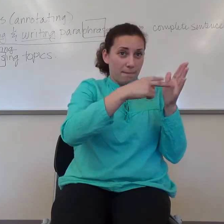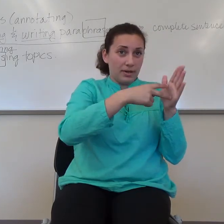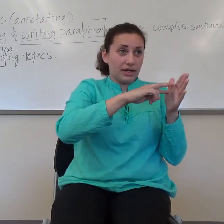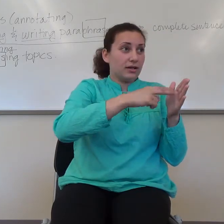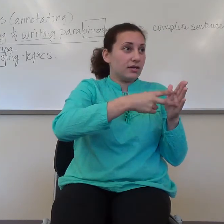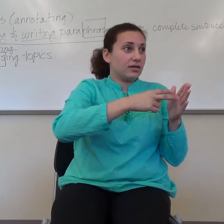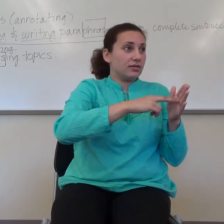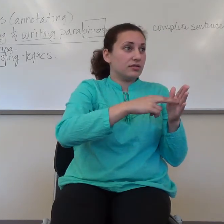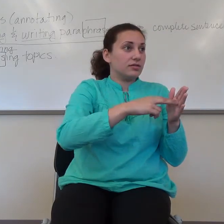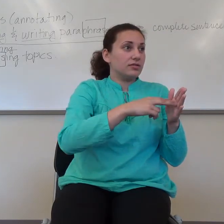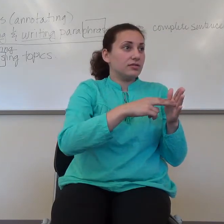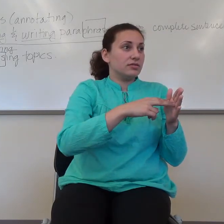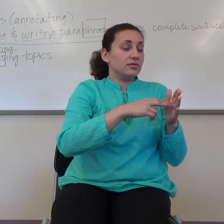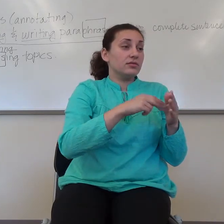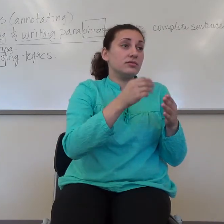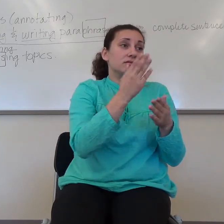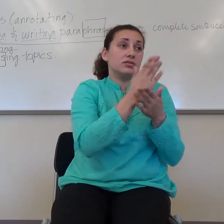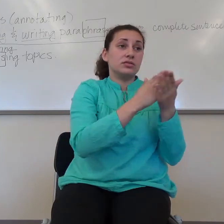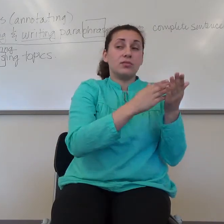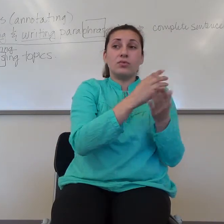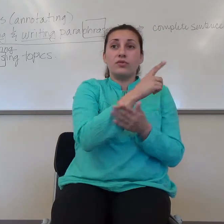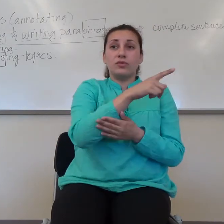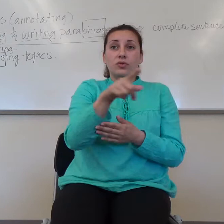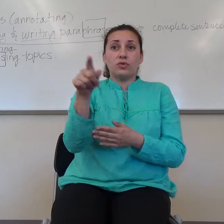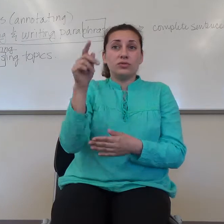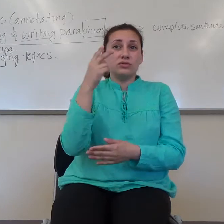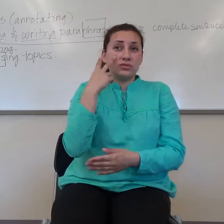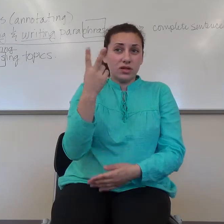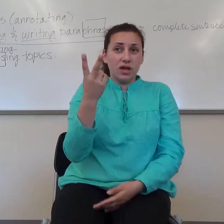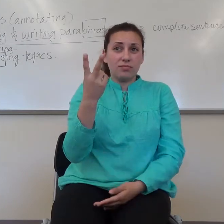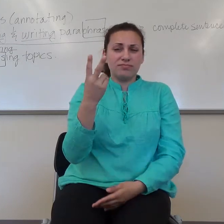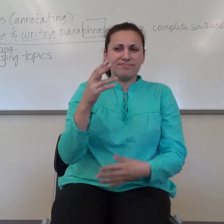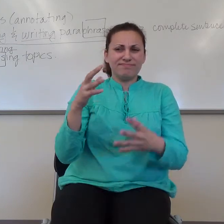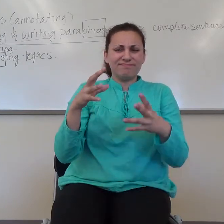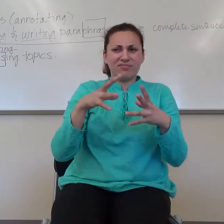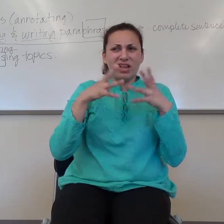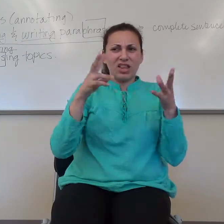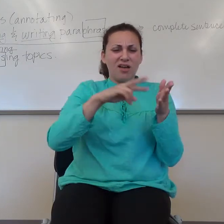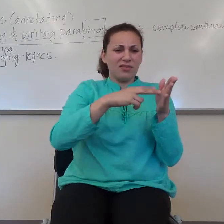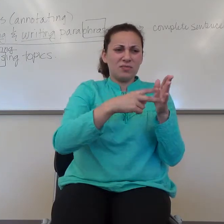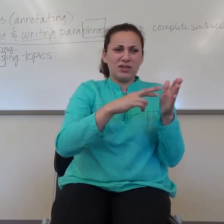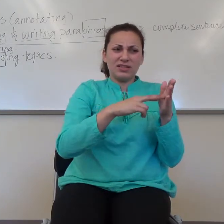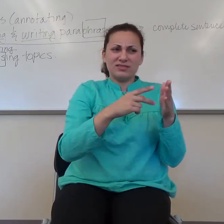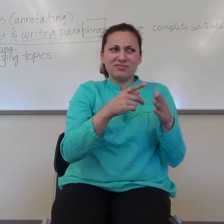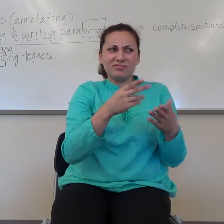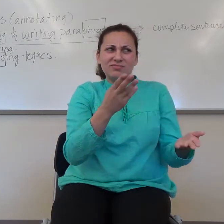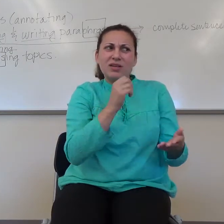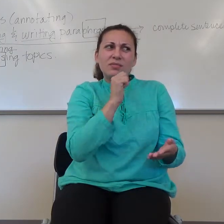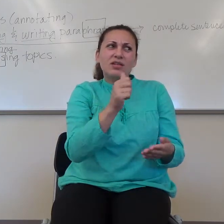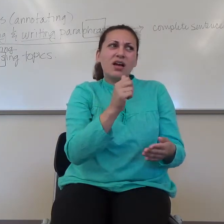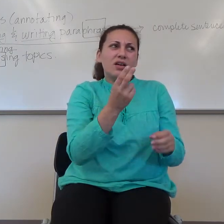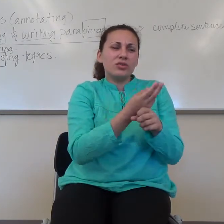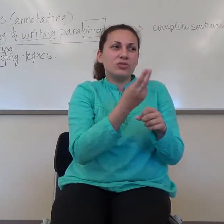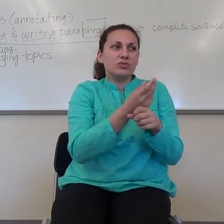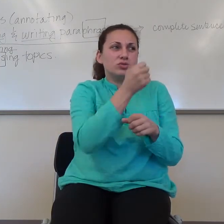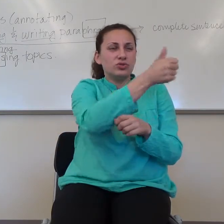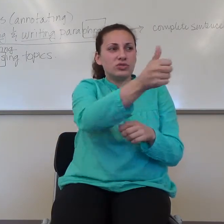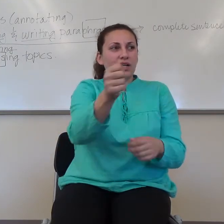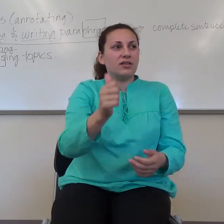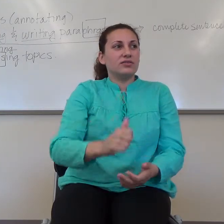you found in those exercises that a lot of those weren't what you would have necessarily put down, okay? But you can kind